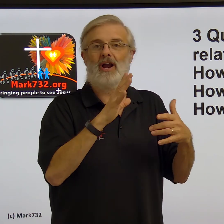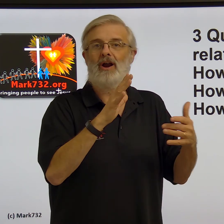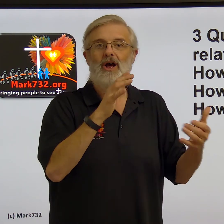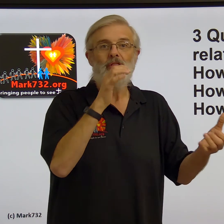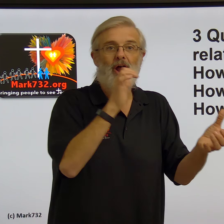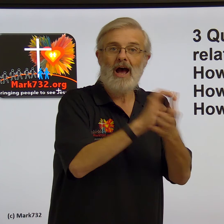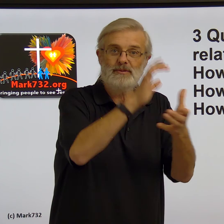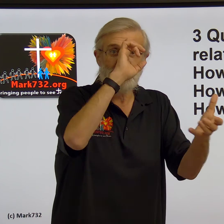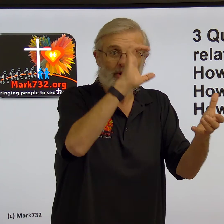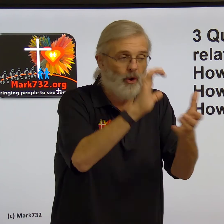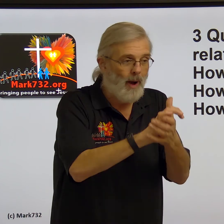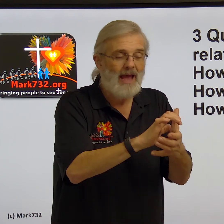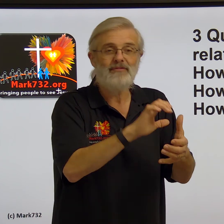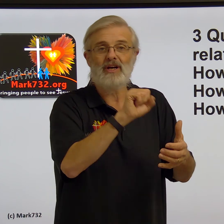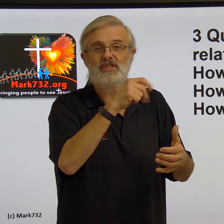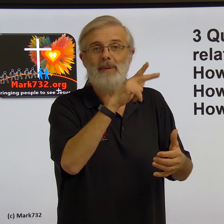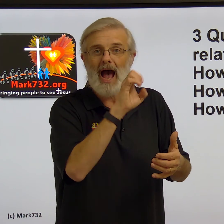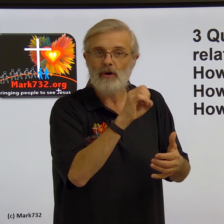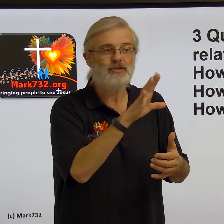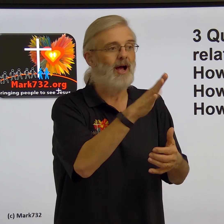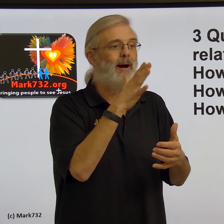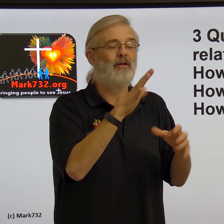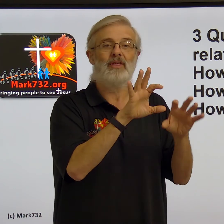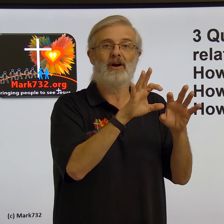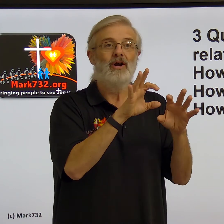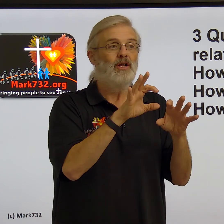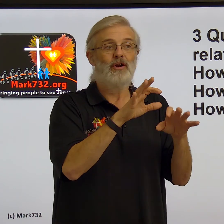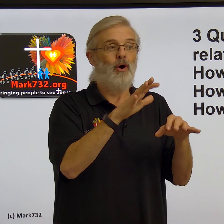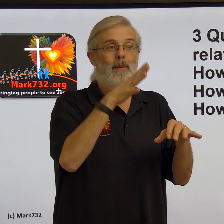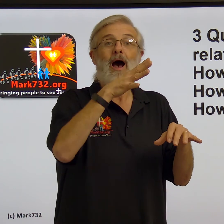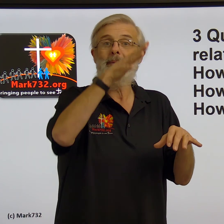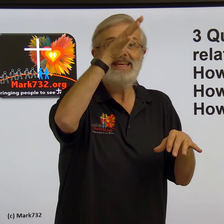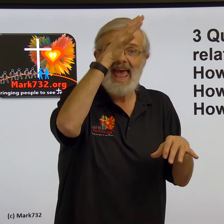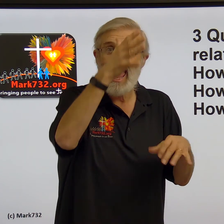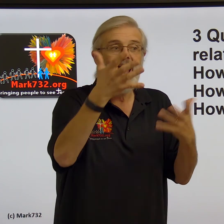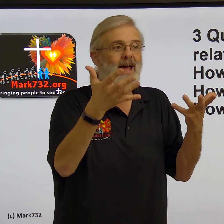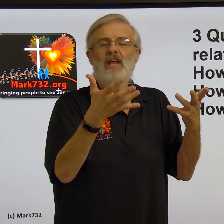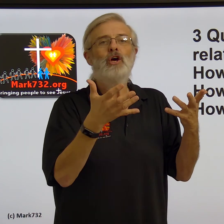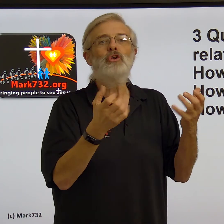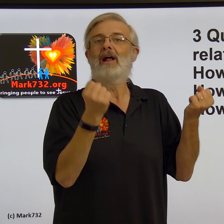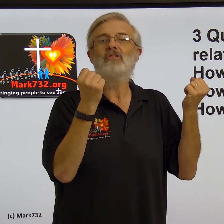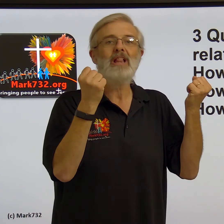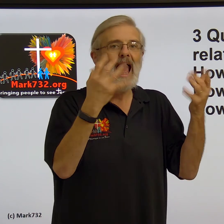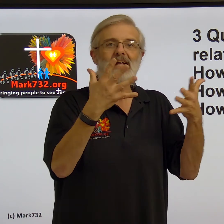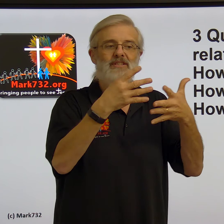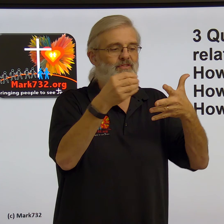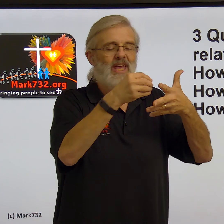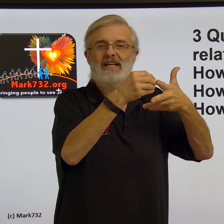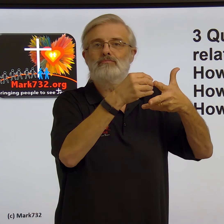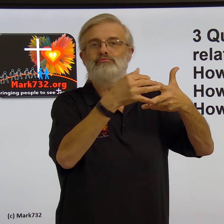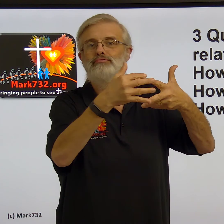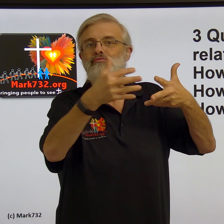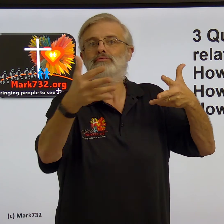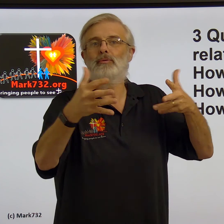their husband or their wife their spouse talking about their you know mom and dad you can have lots of things with